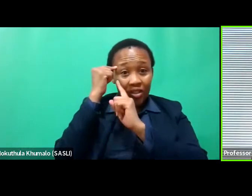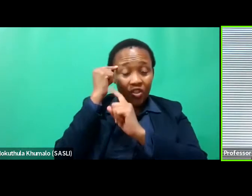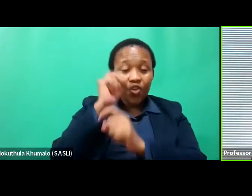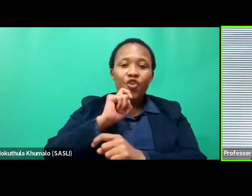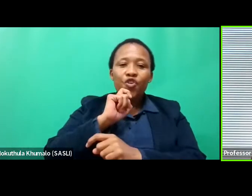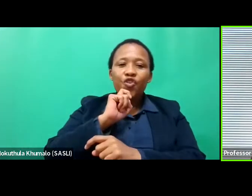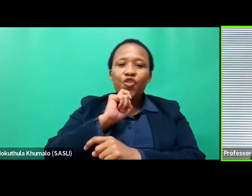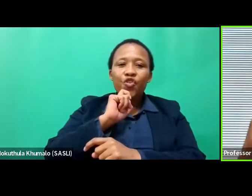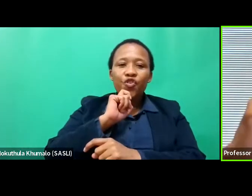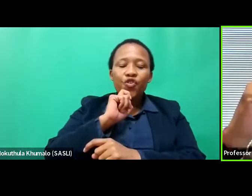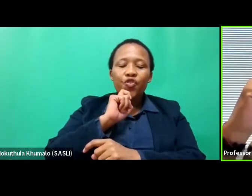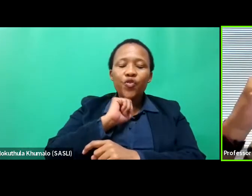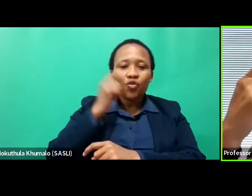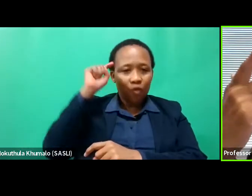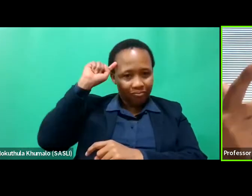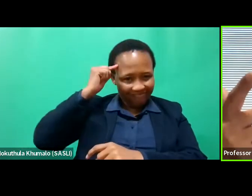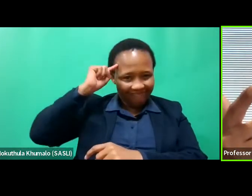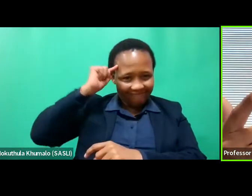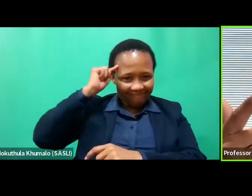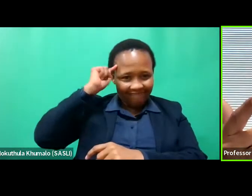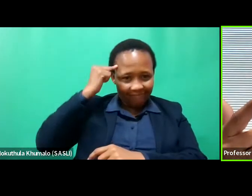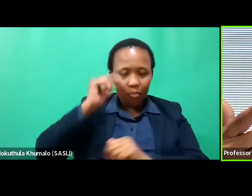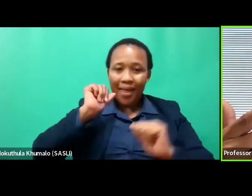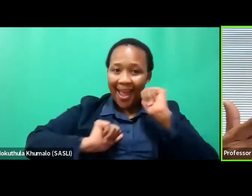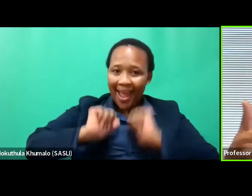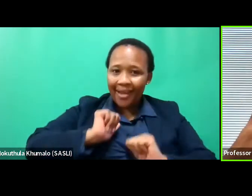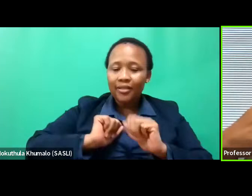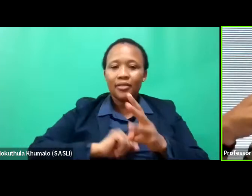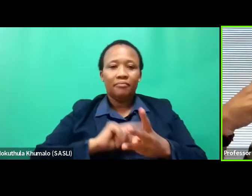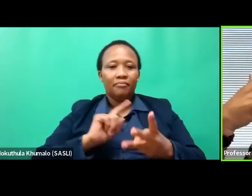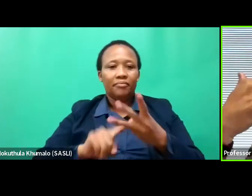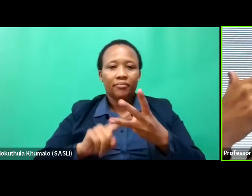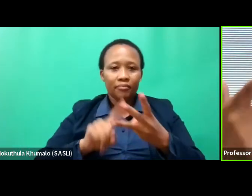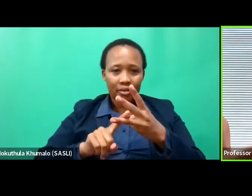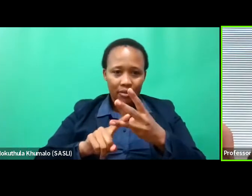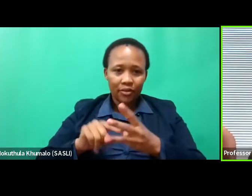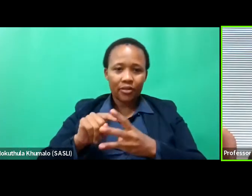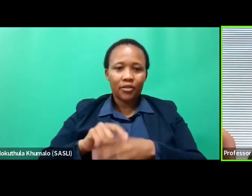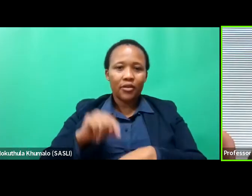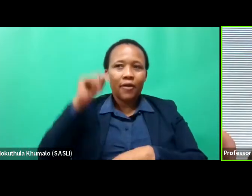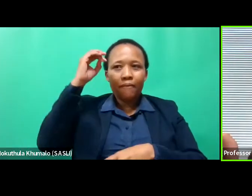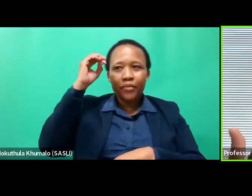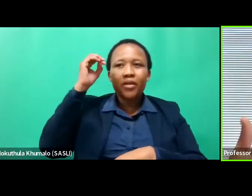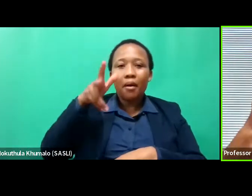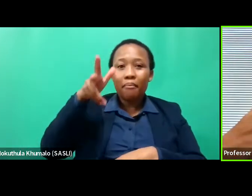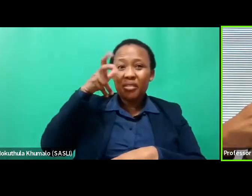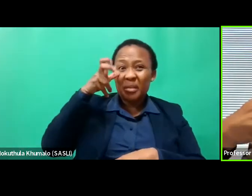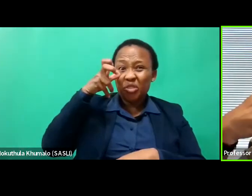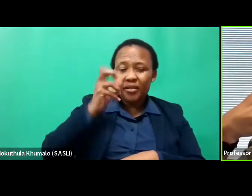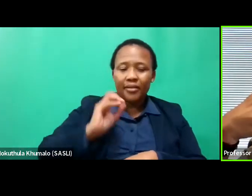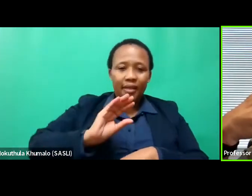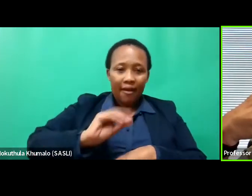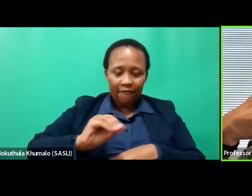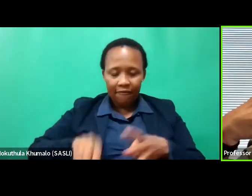we act, we have perceptions, we have ideas,